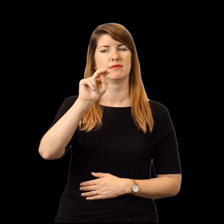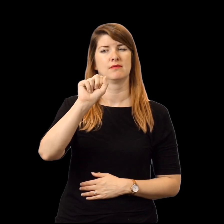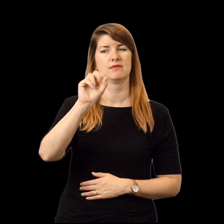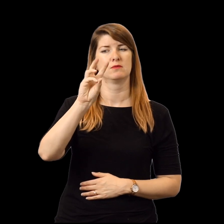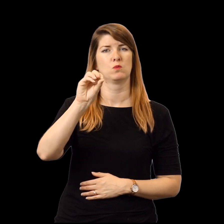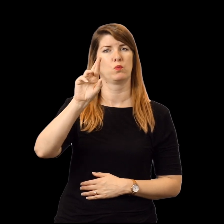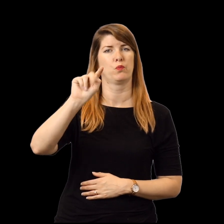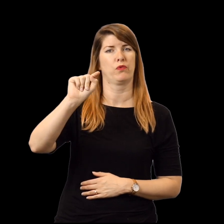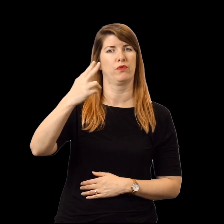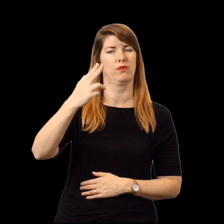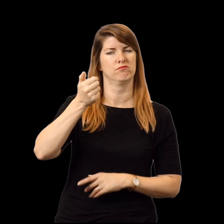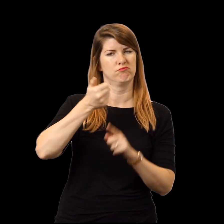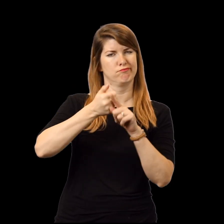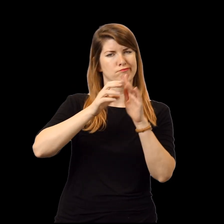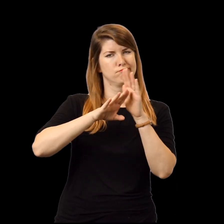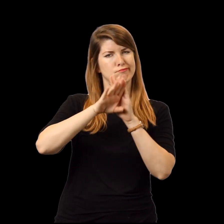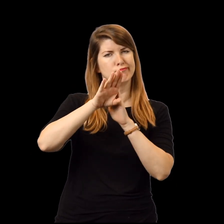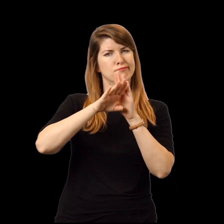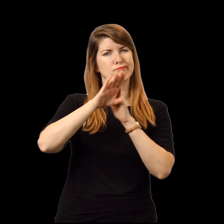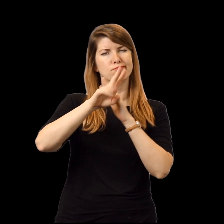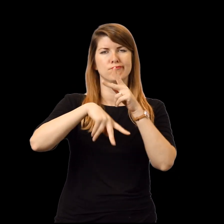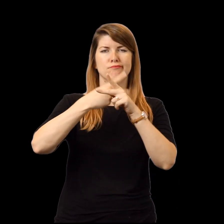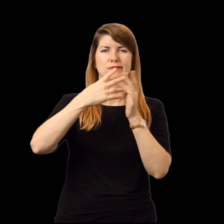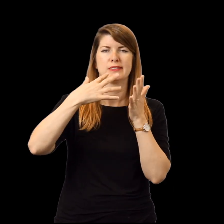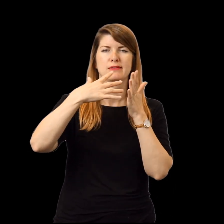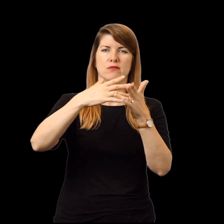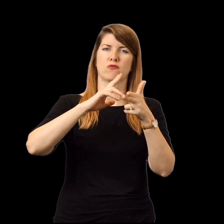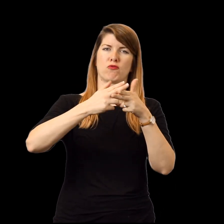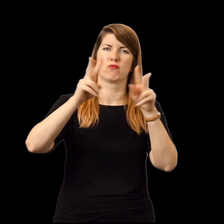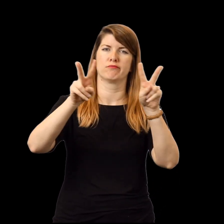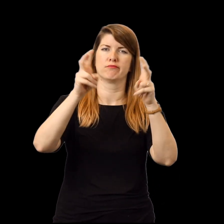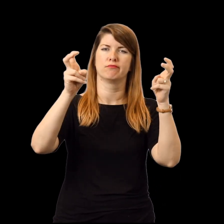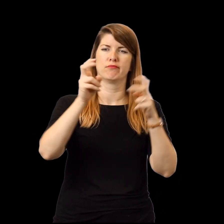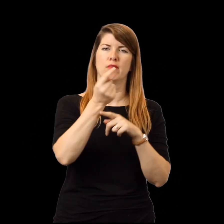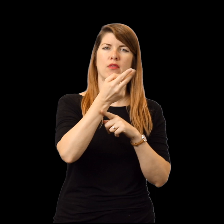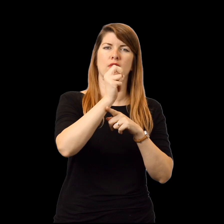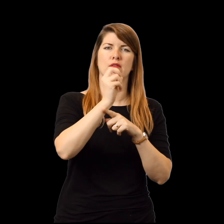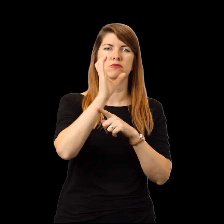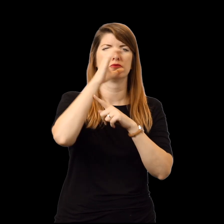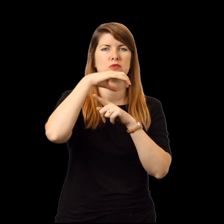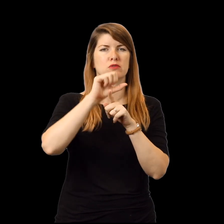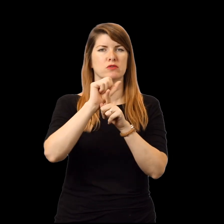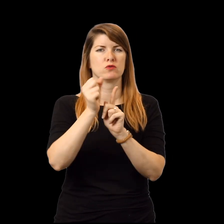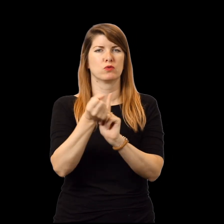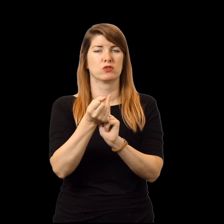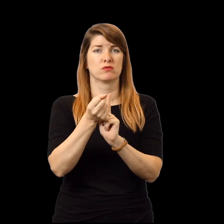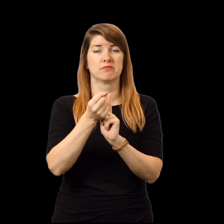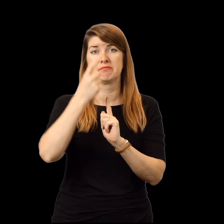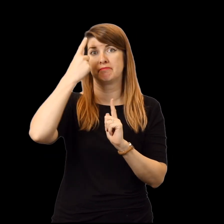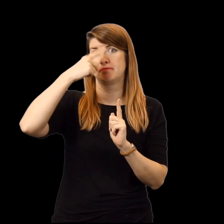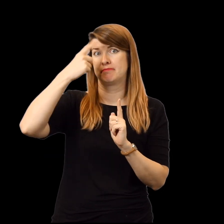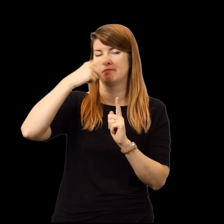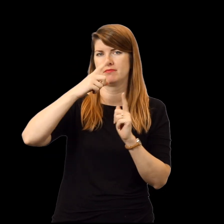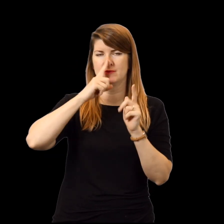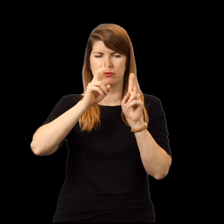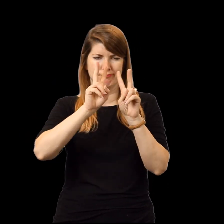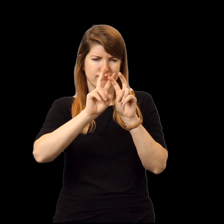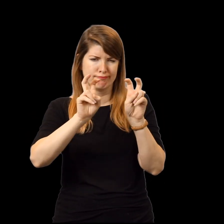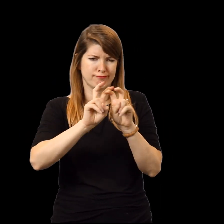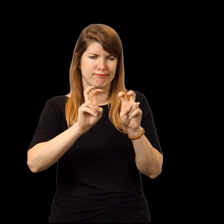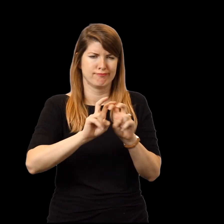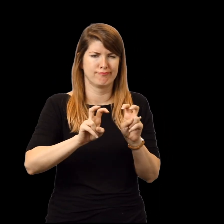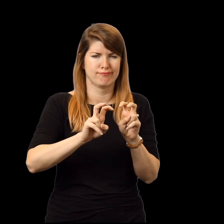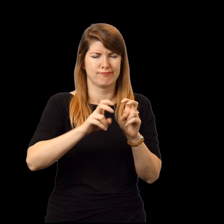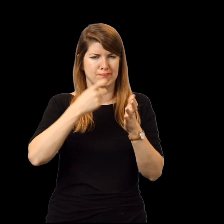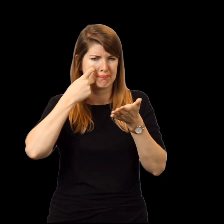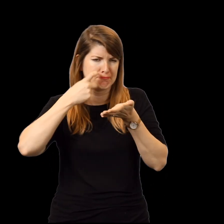Main developed a study called the Strange Situation to look at and